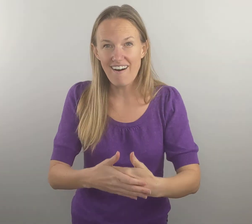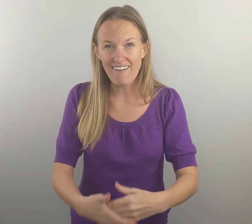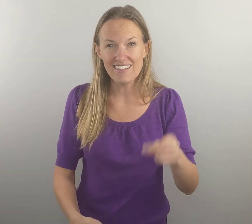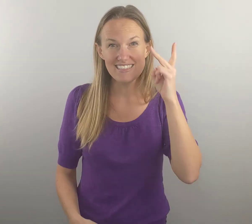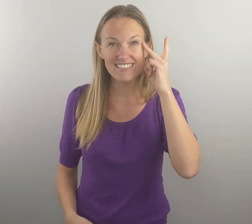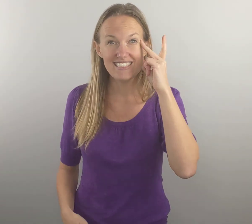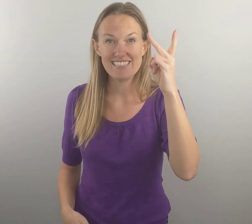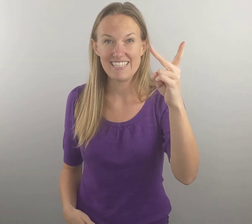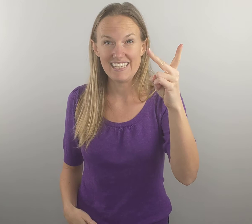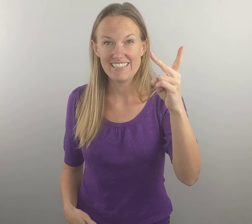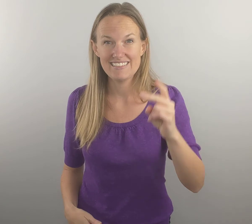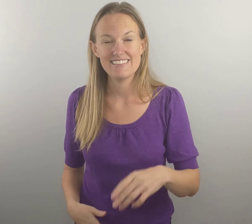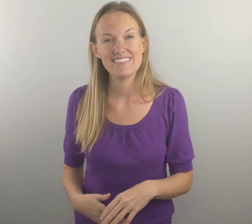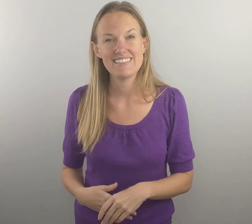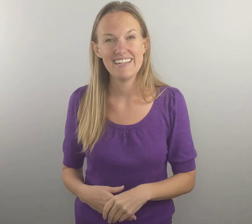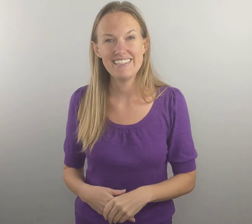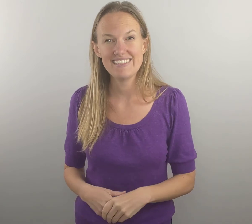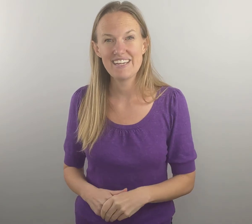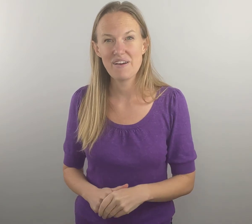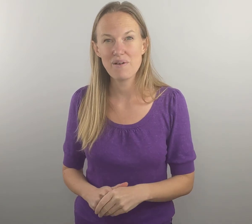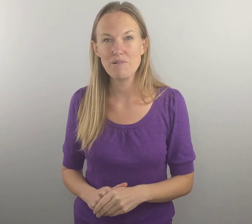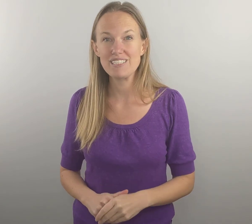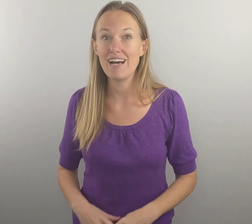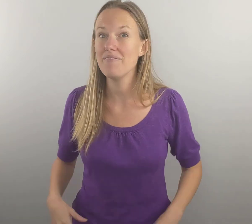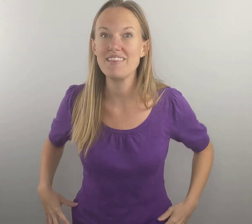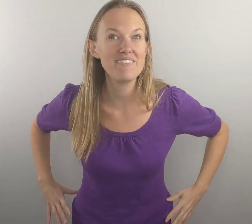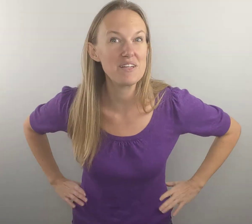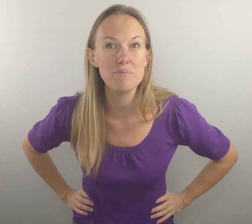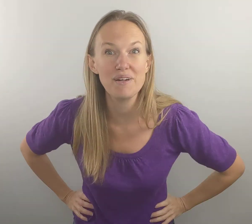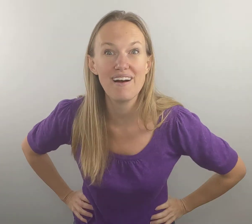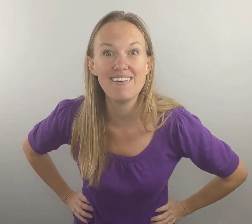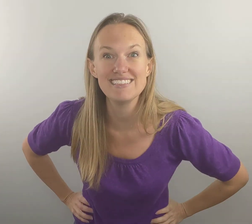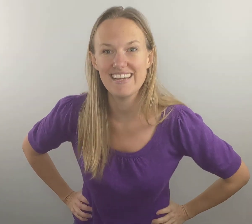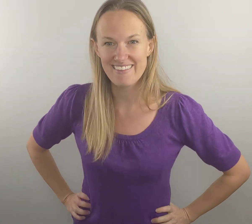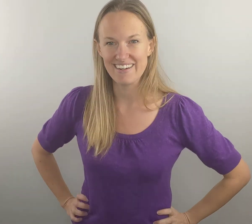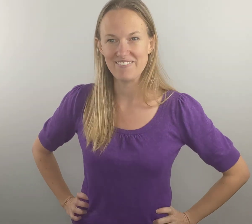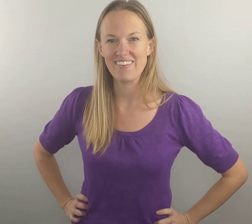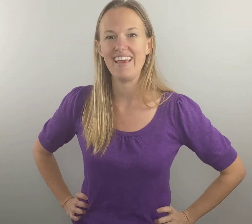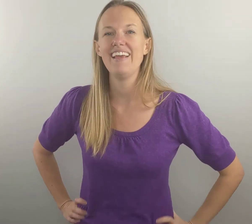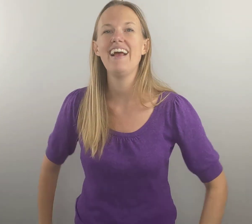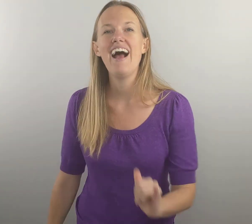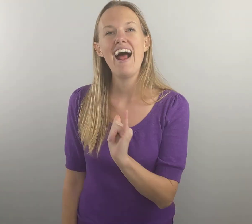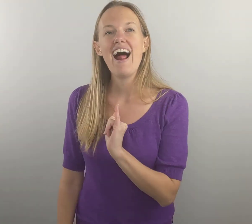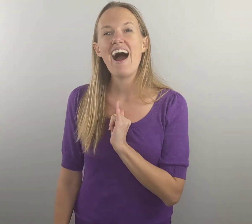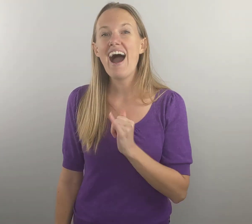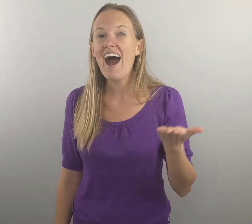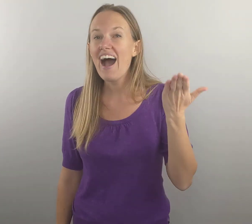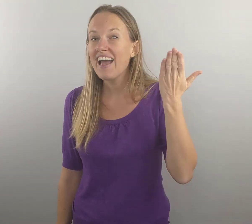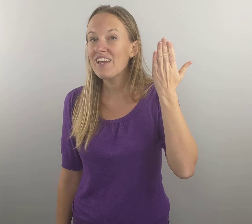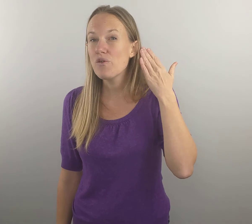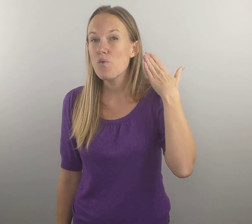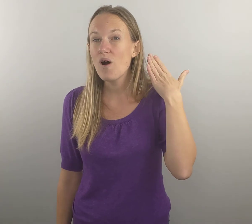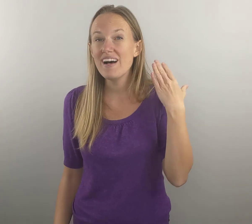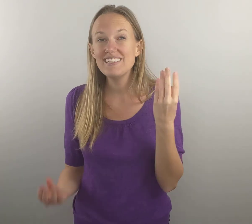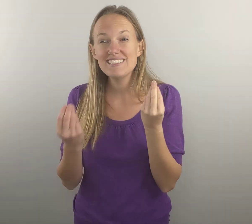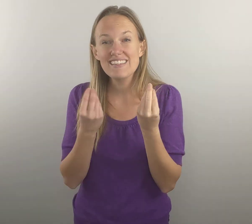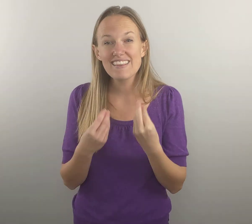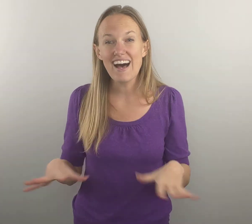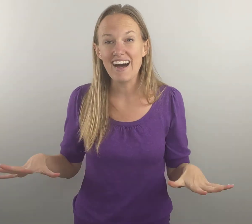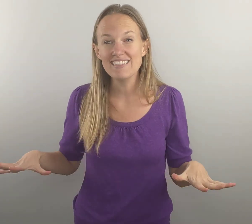all to see. Okay, let's try that one more time, and then we're going to put it all together, okay? I was